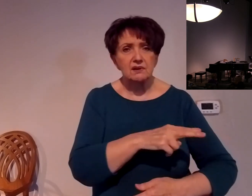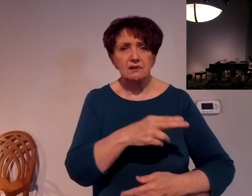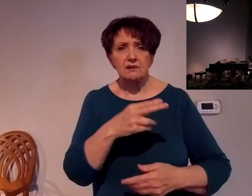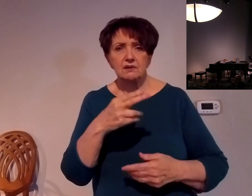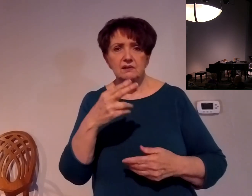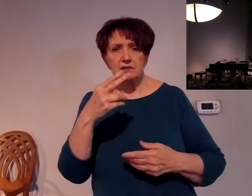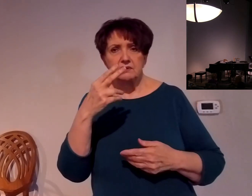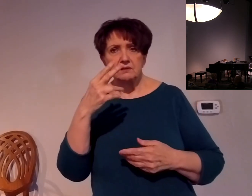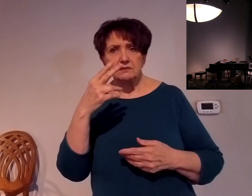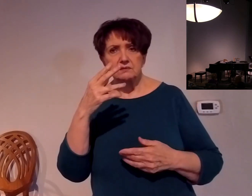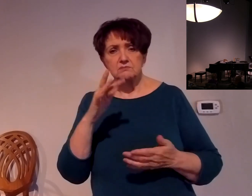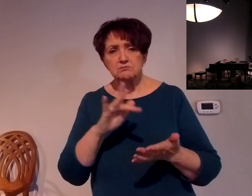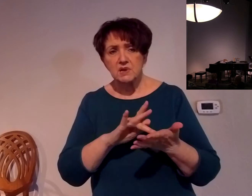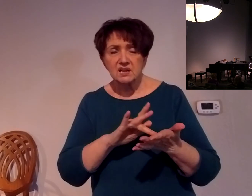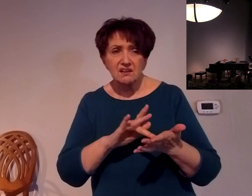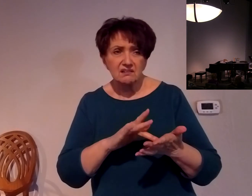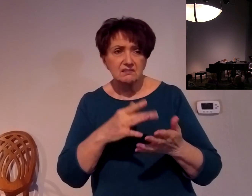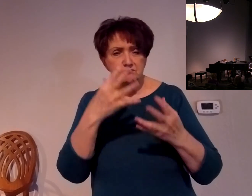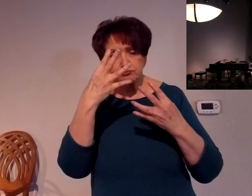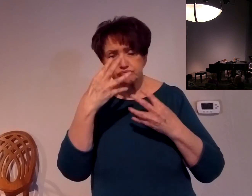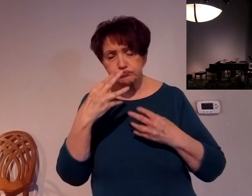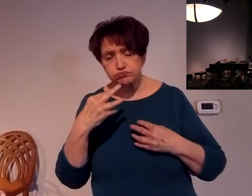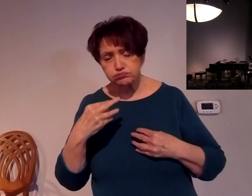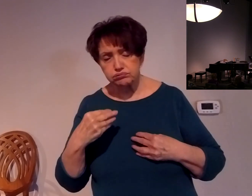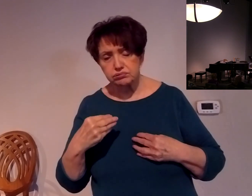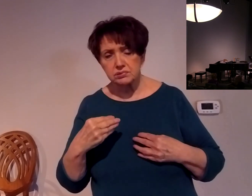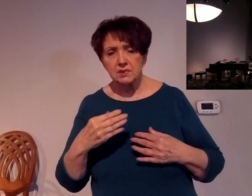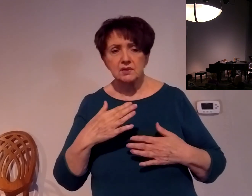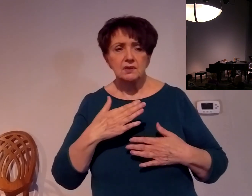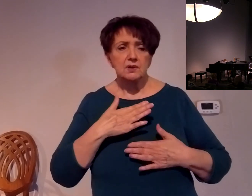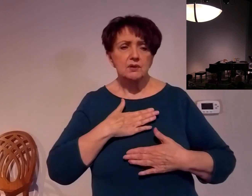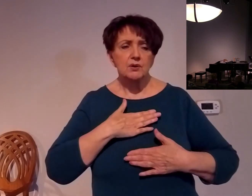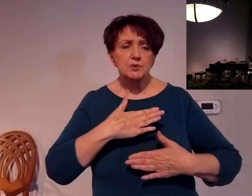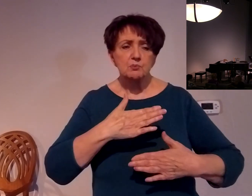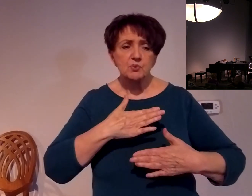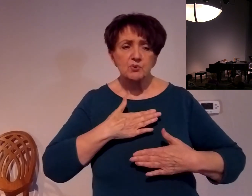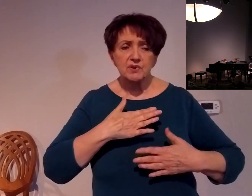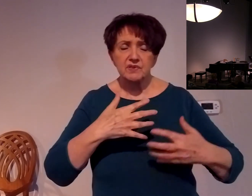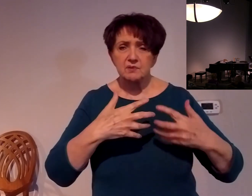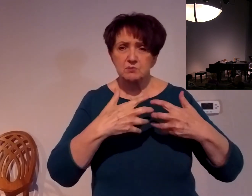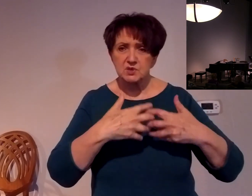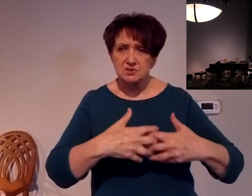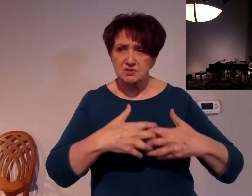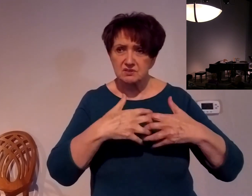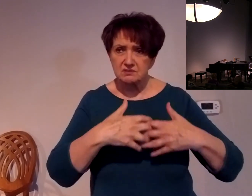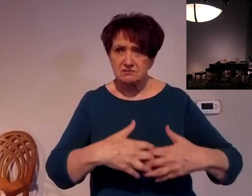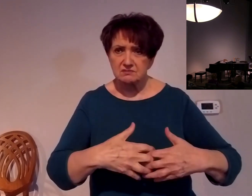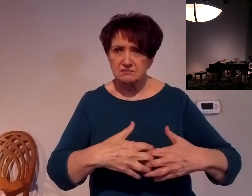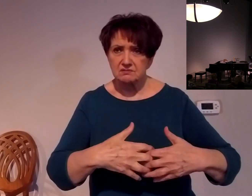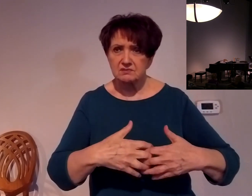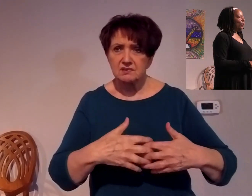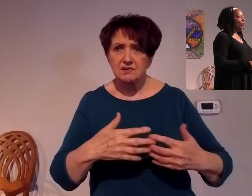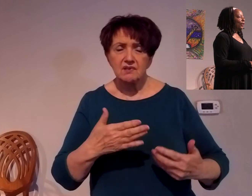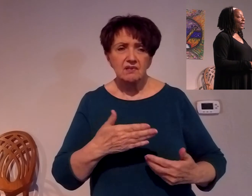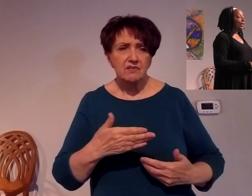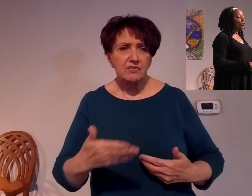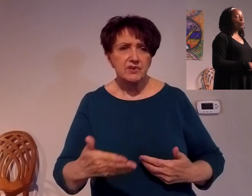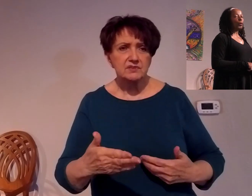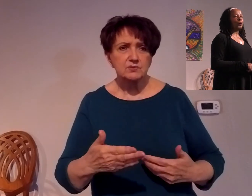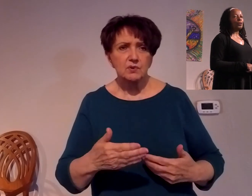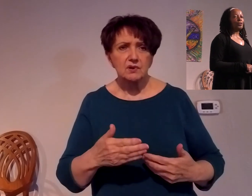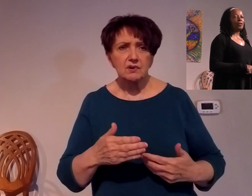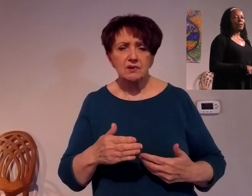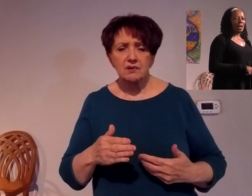sedated, not responding, on a respirator, and things were, in